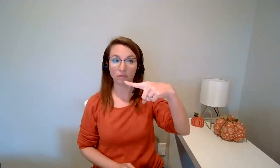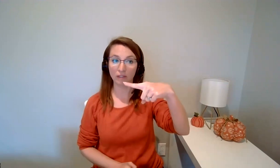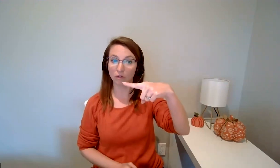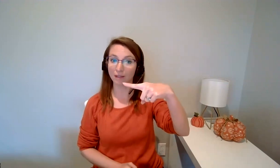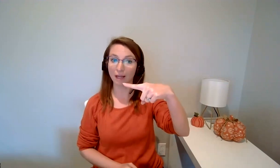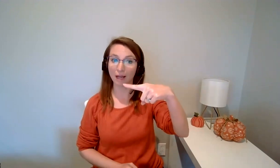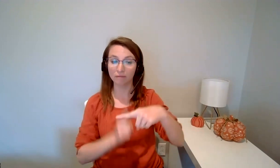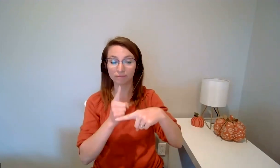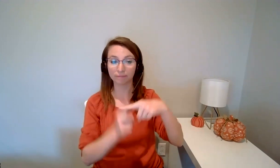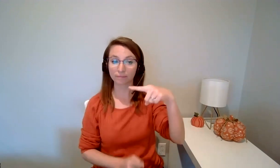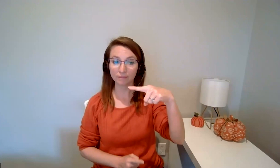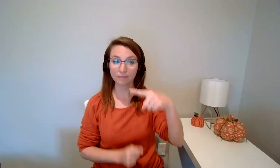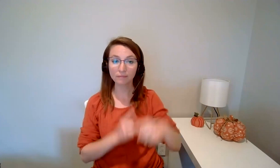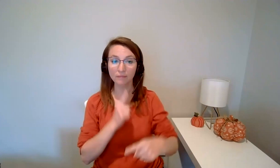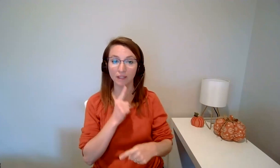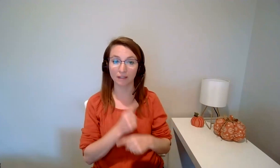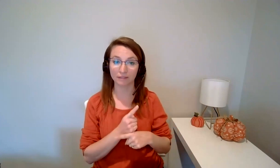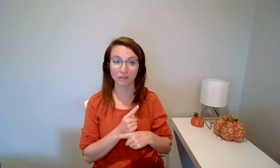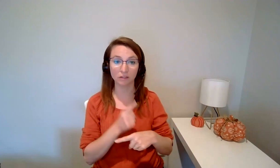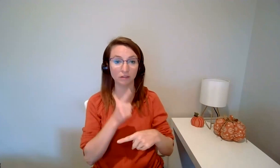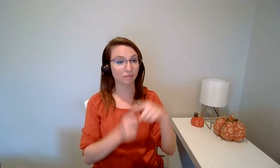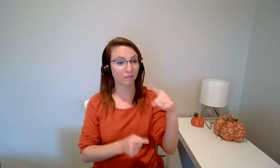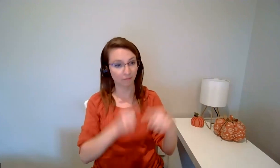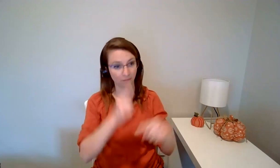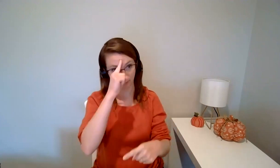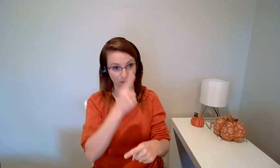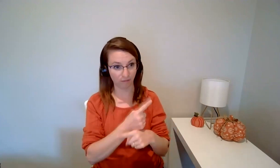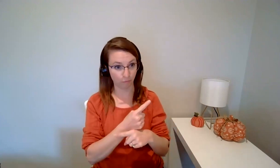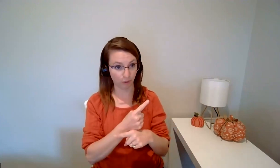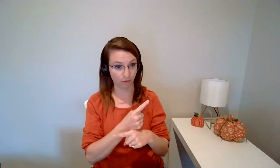your finger in half, half sister, half brother.